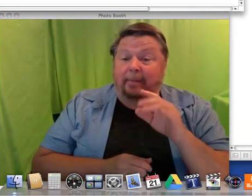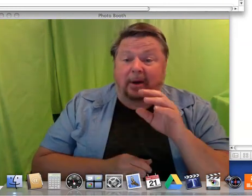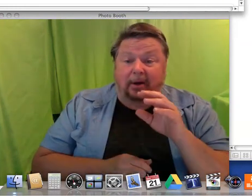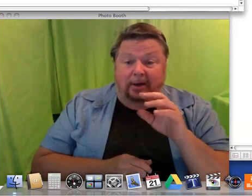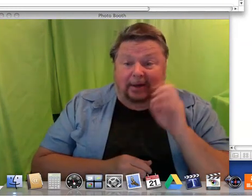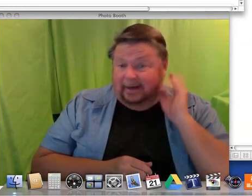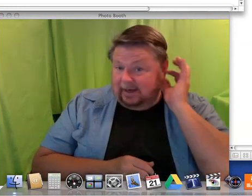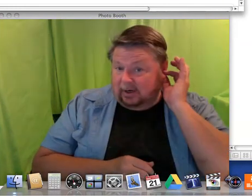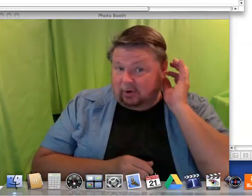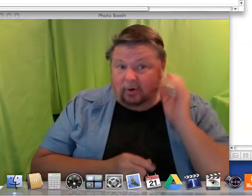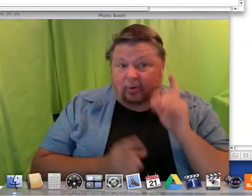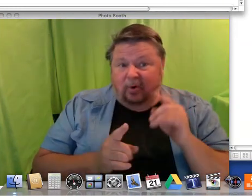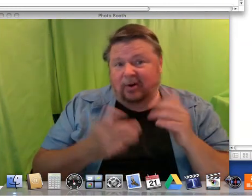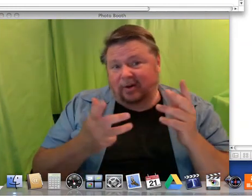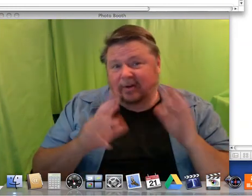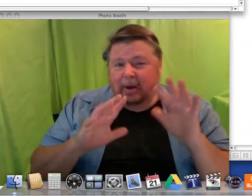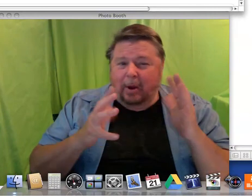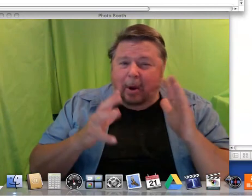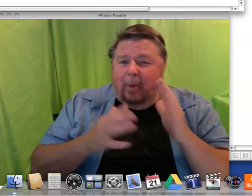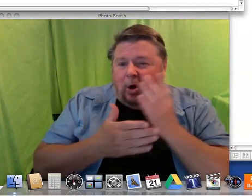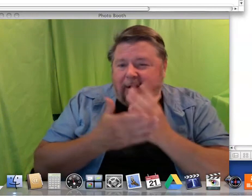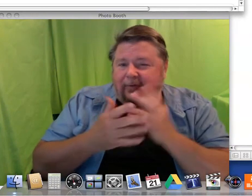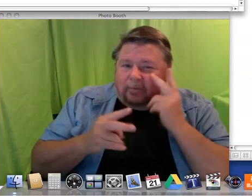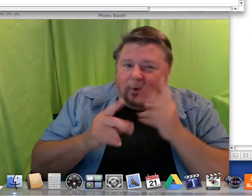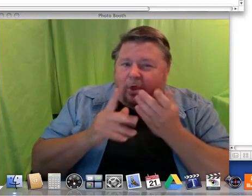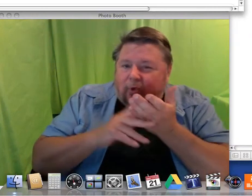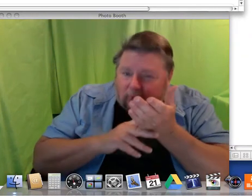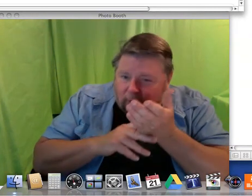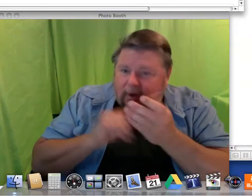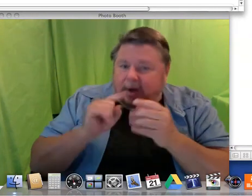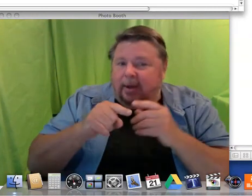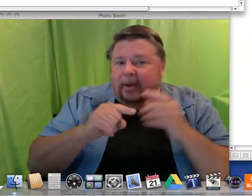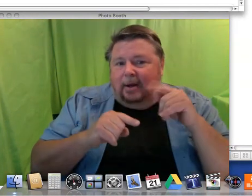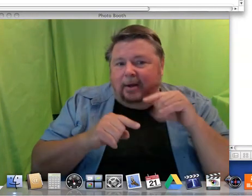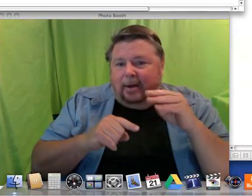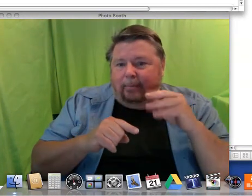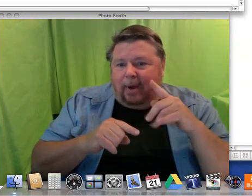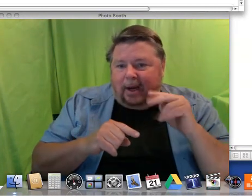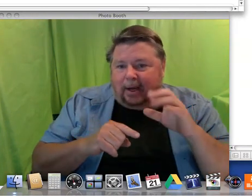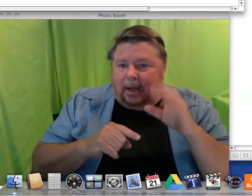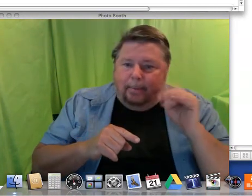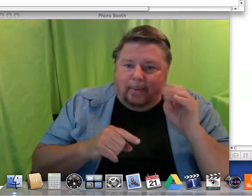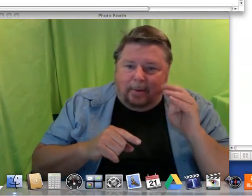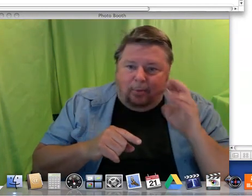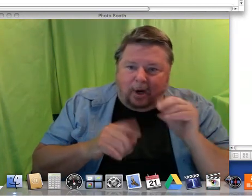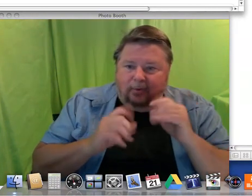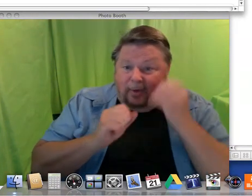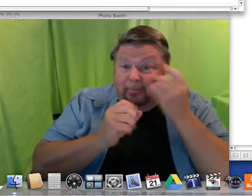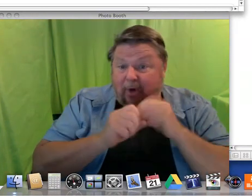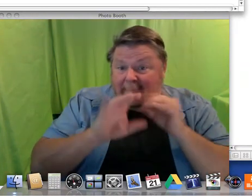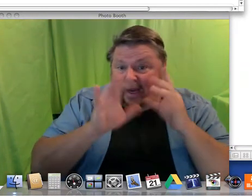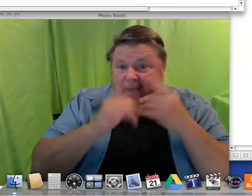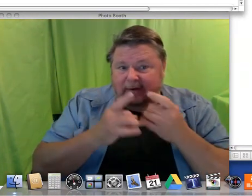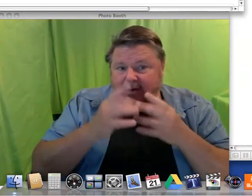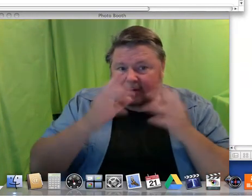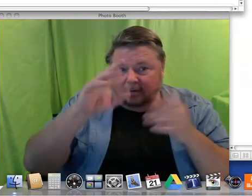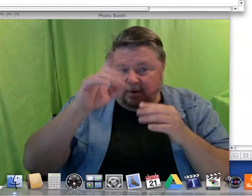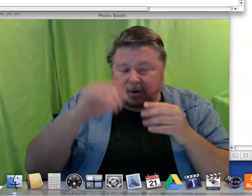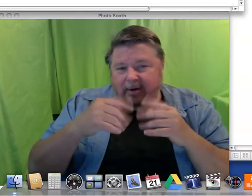the middle ear, which is partly visible through the tympanic membrane with bright